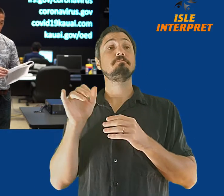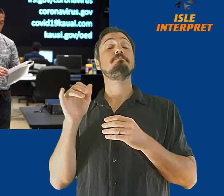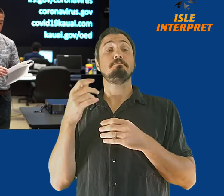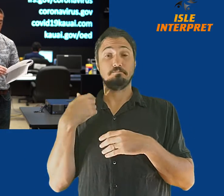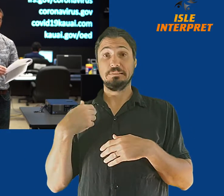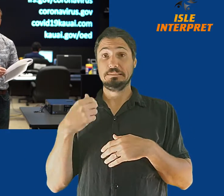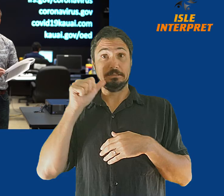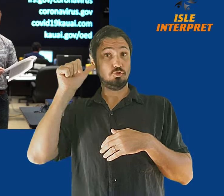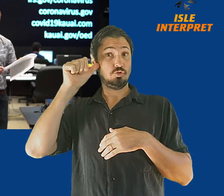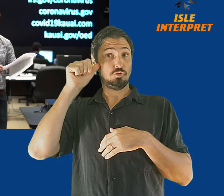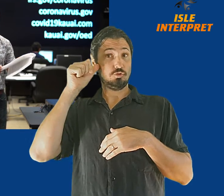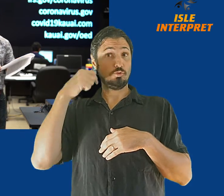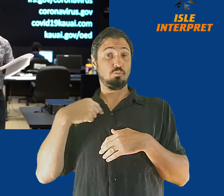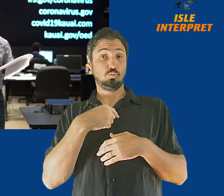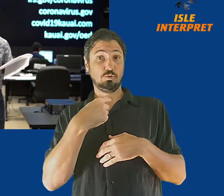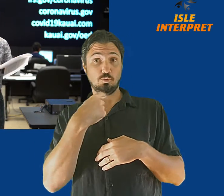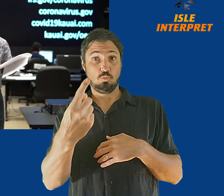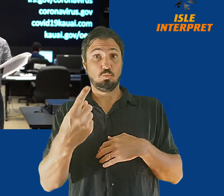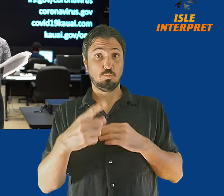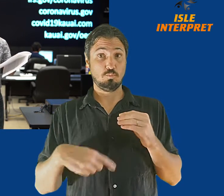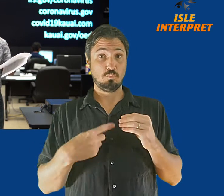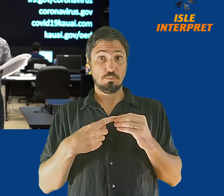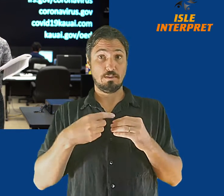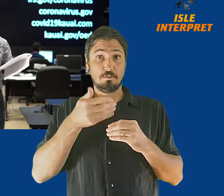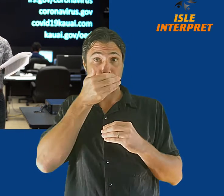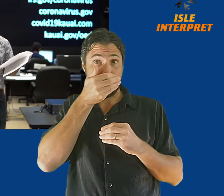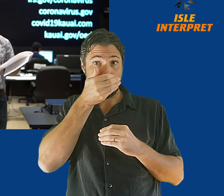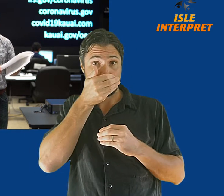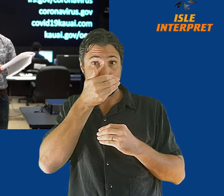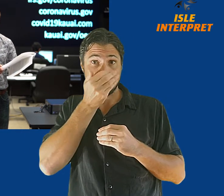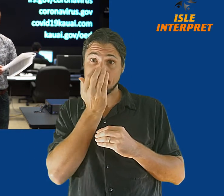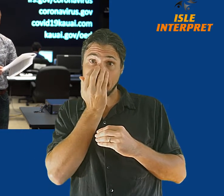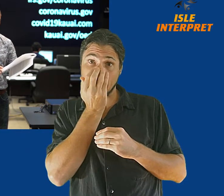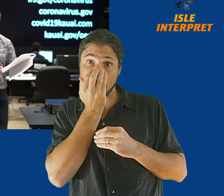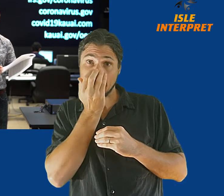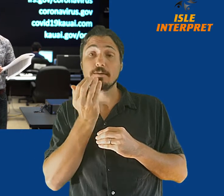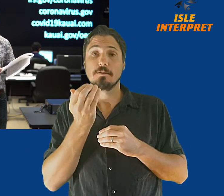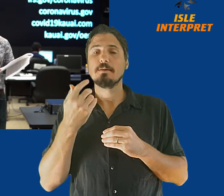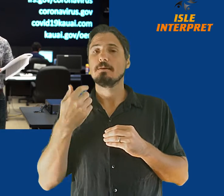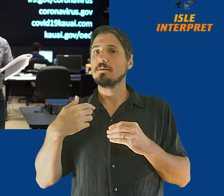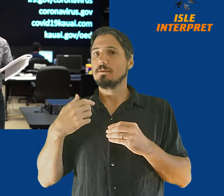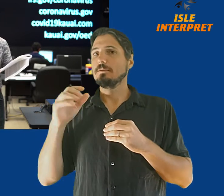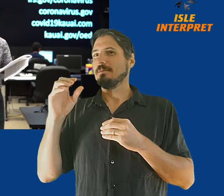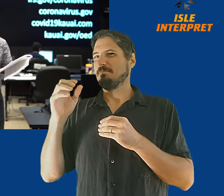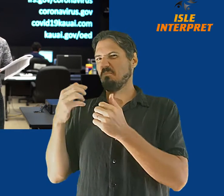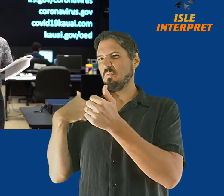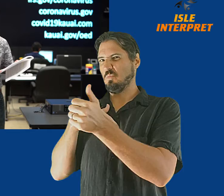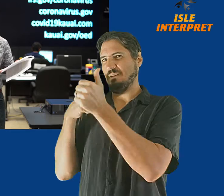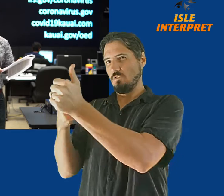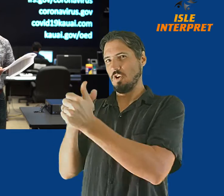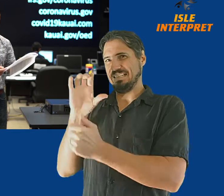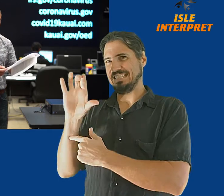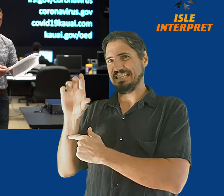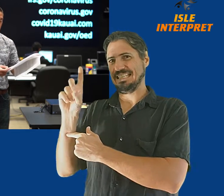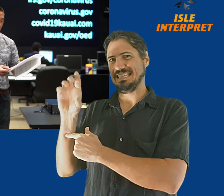recommending that all businesses and services require your employees to wear cloth masks.